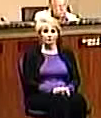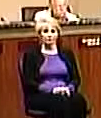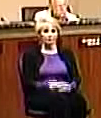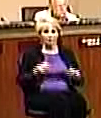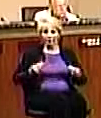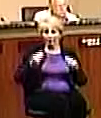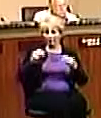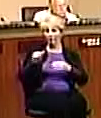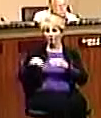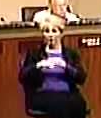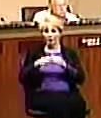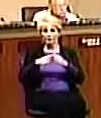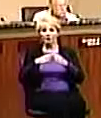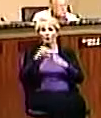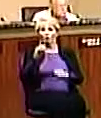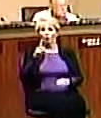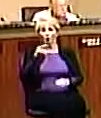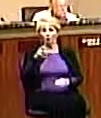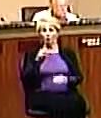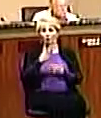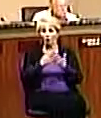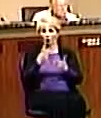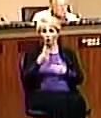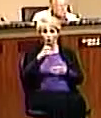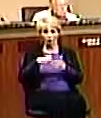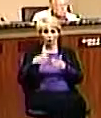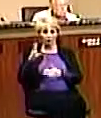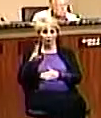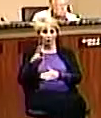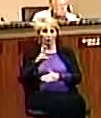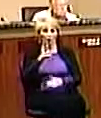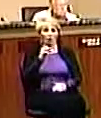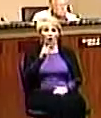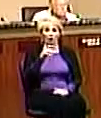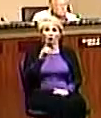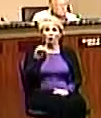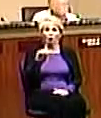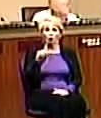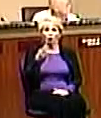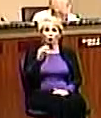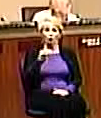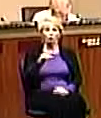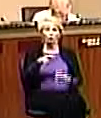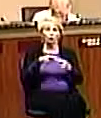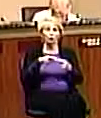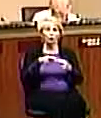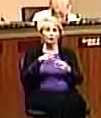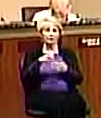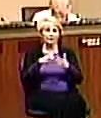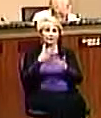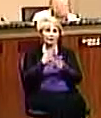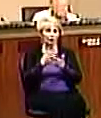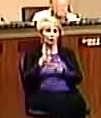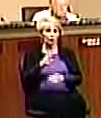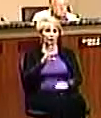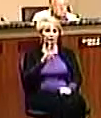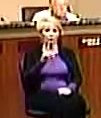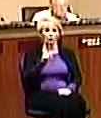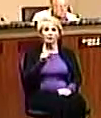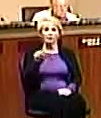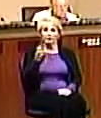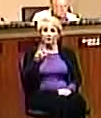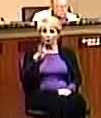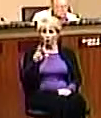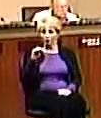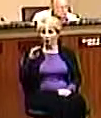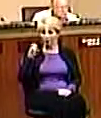Motion to amend the City Code of Ordinances, Part 2, Chapter 7, Article O, Human Relations Commission, Section 2-7163,